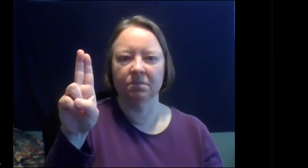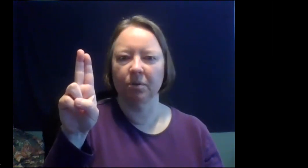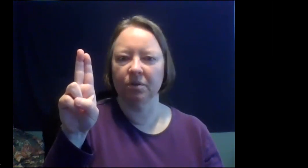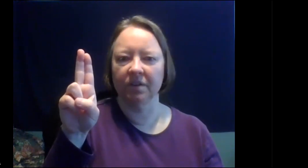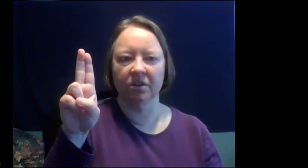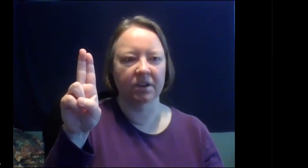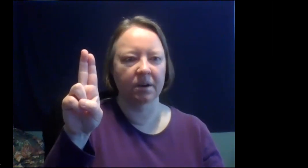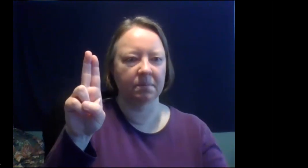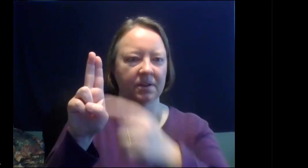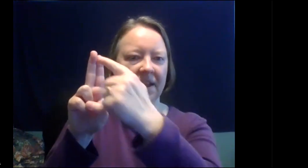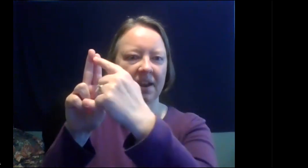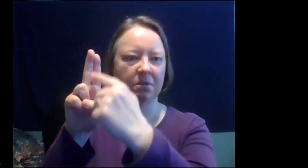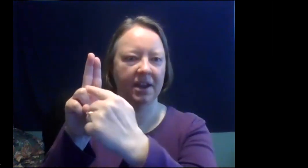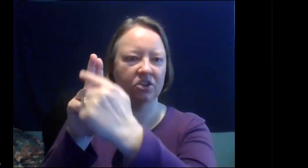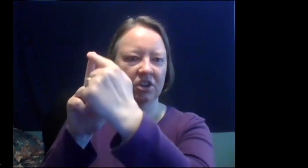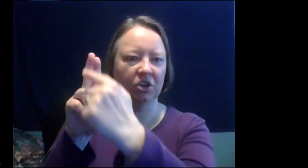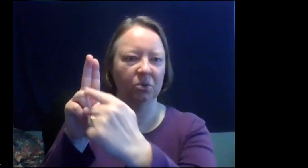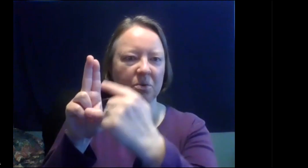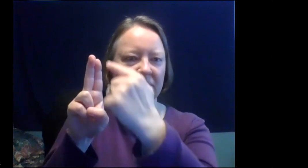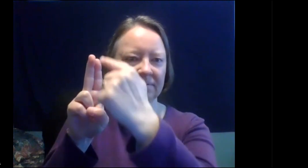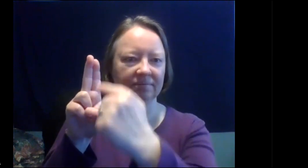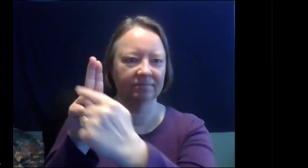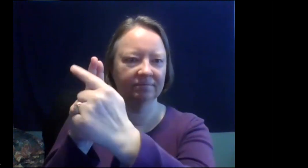is both your fingers up. And I kind of imagine a U.